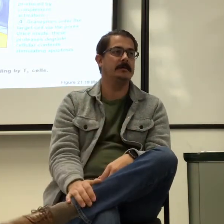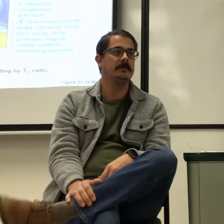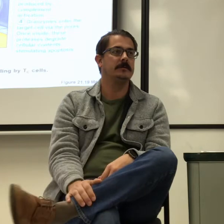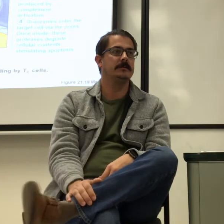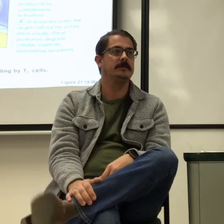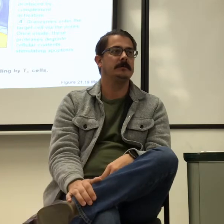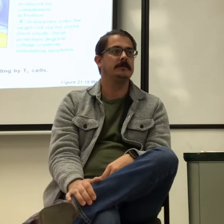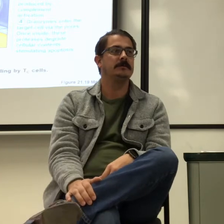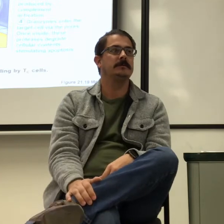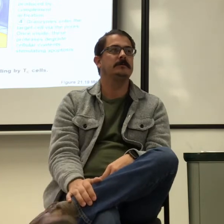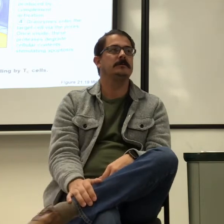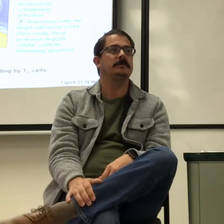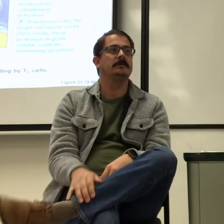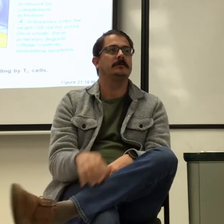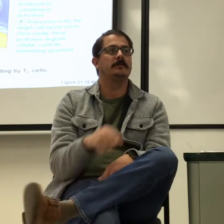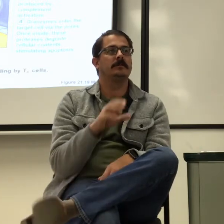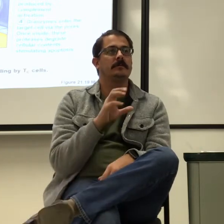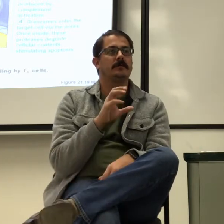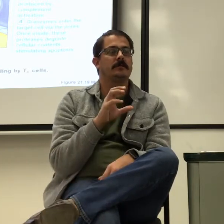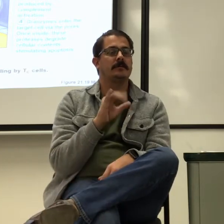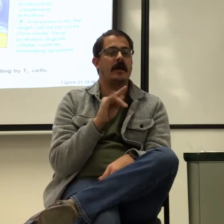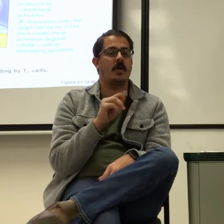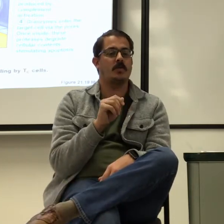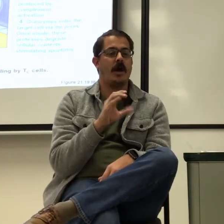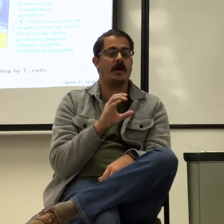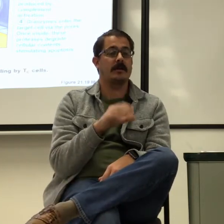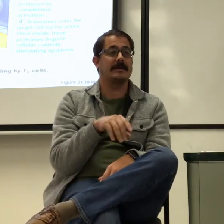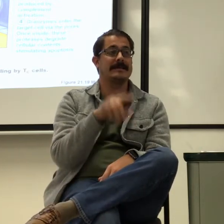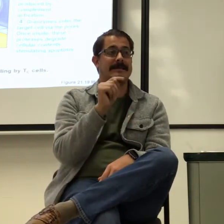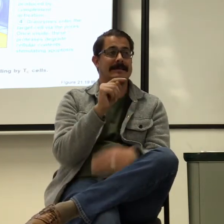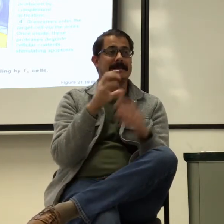cytotoxic T cell. They target